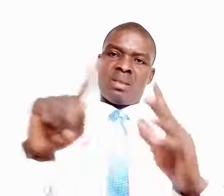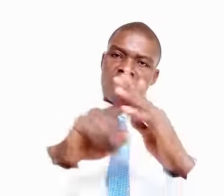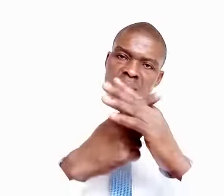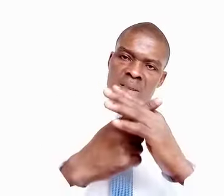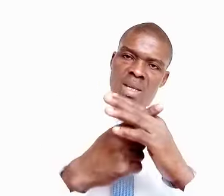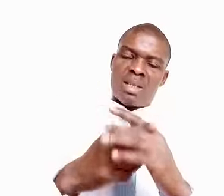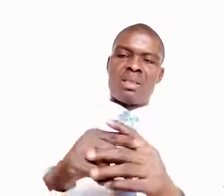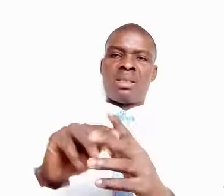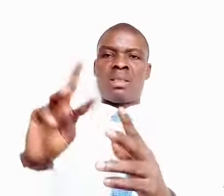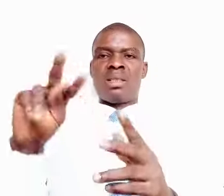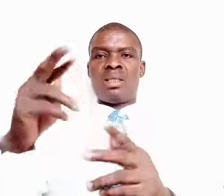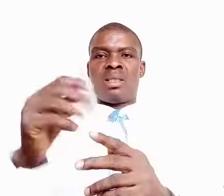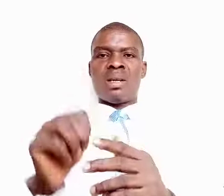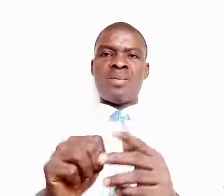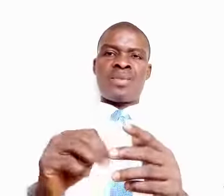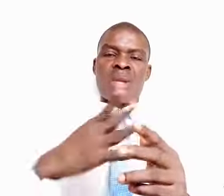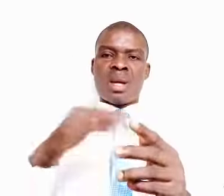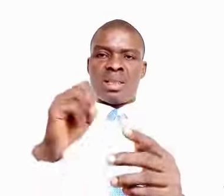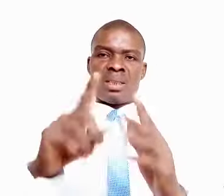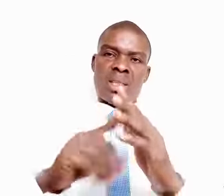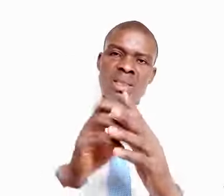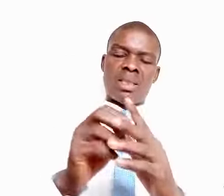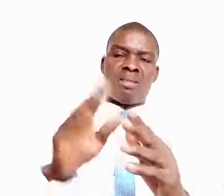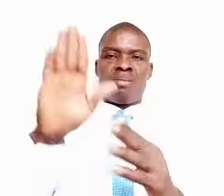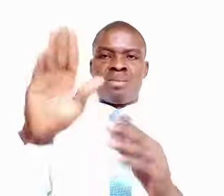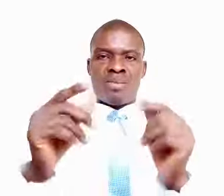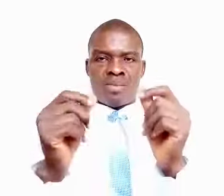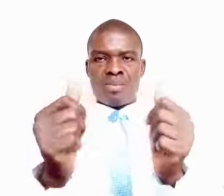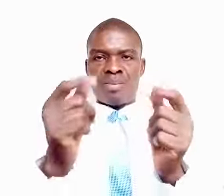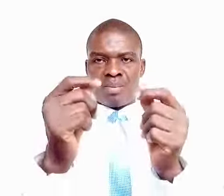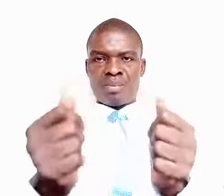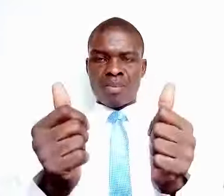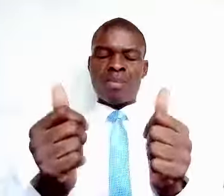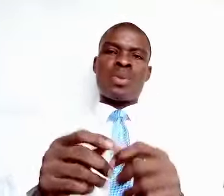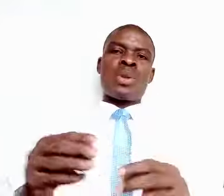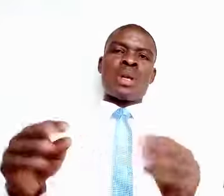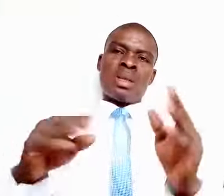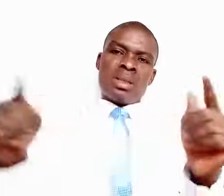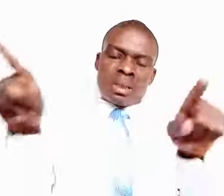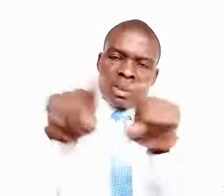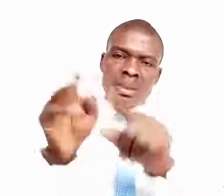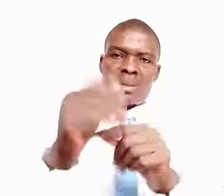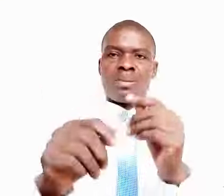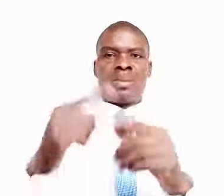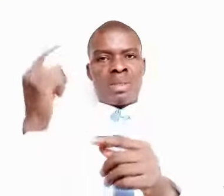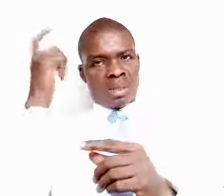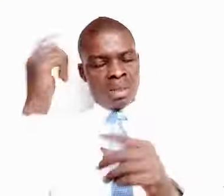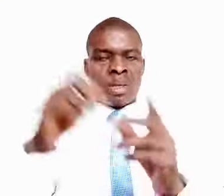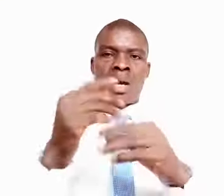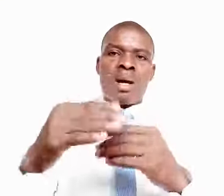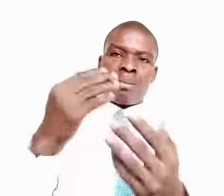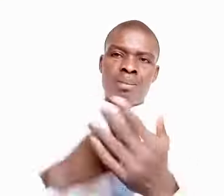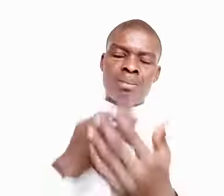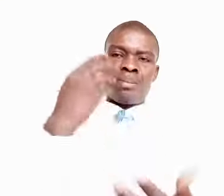rhyme as plaster and faster. Similarly, the words head and bed in the poem